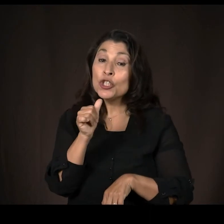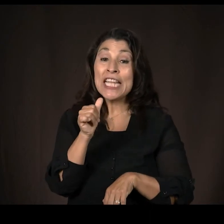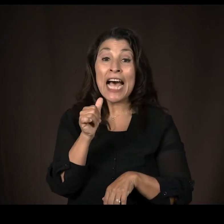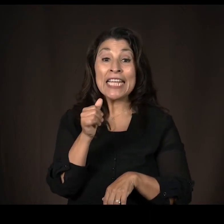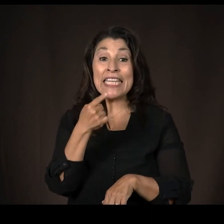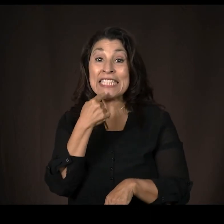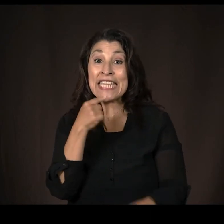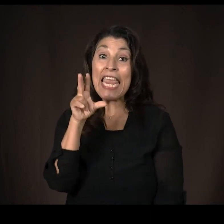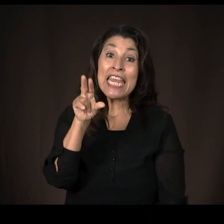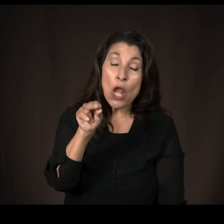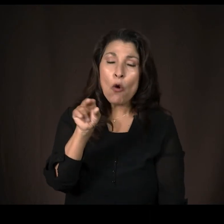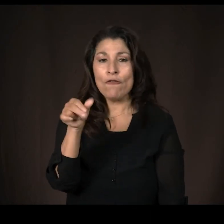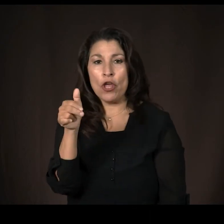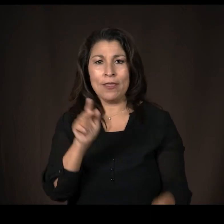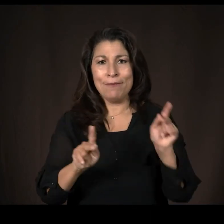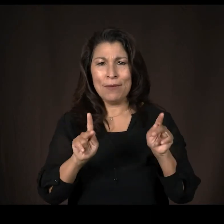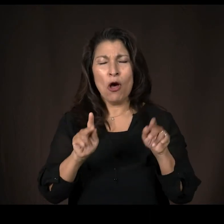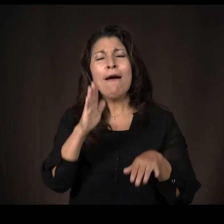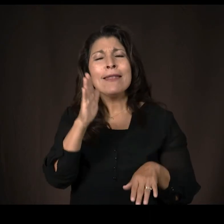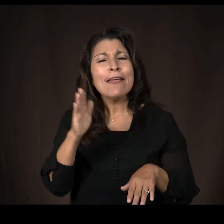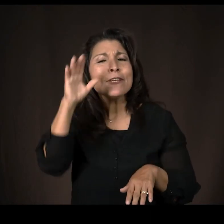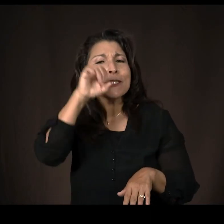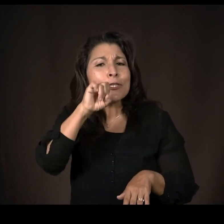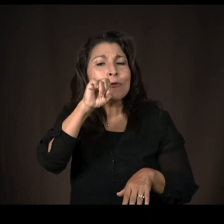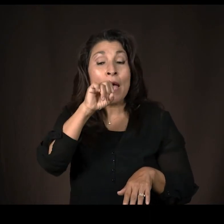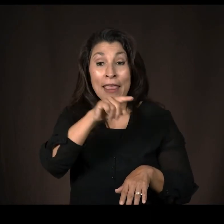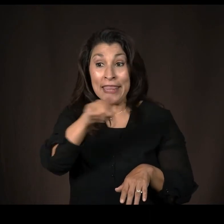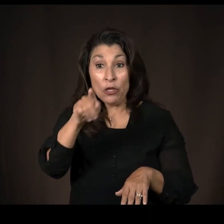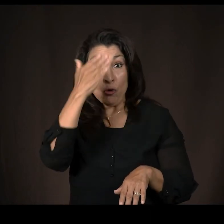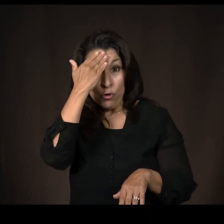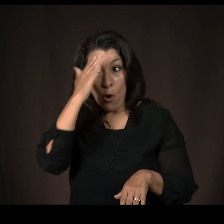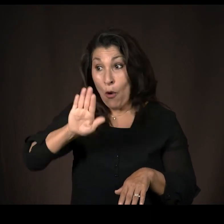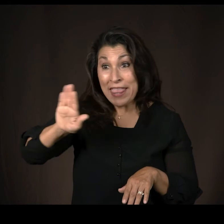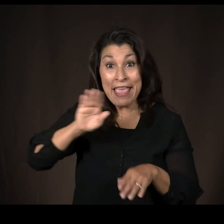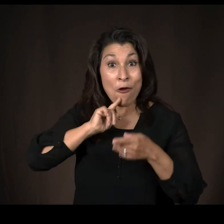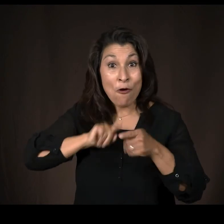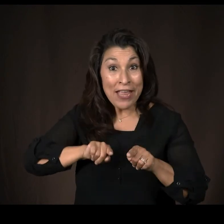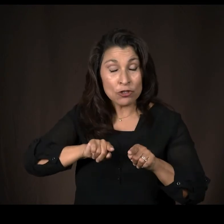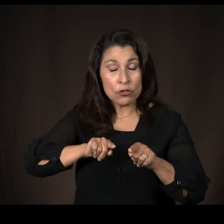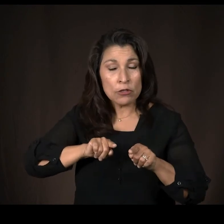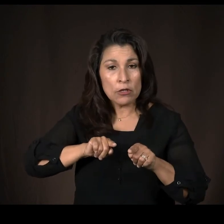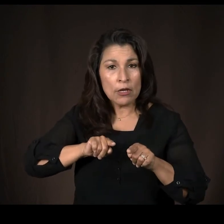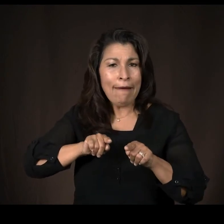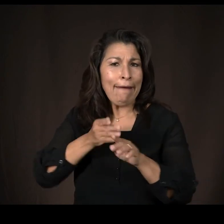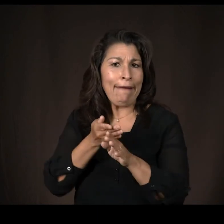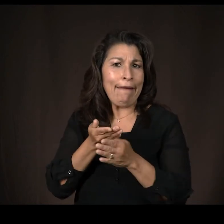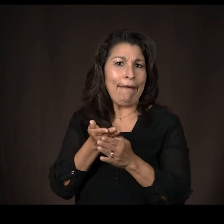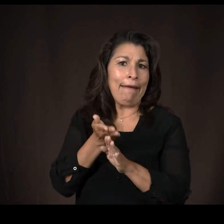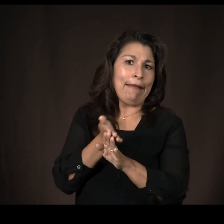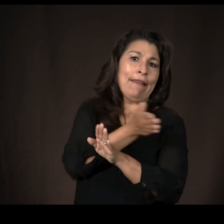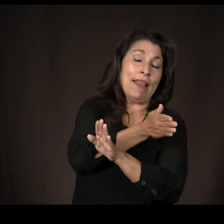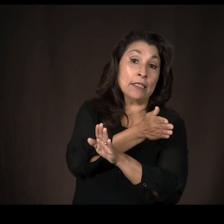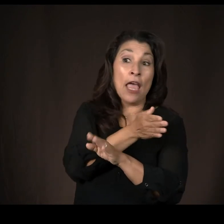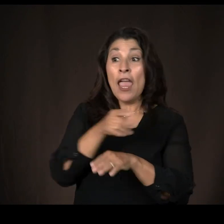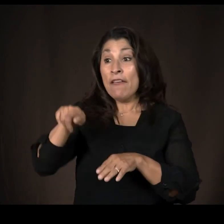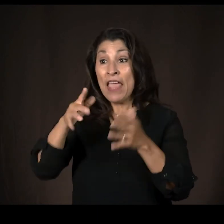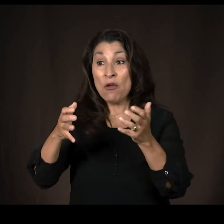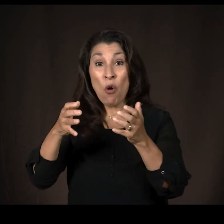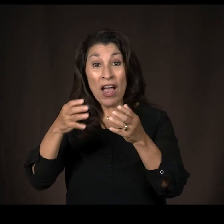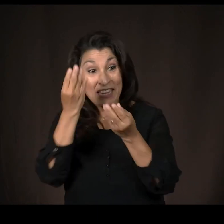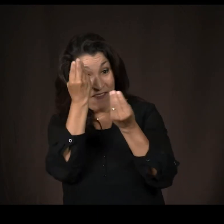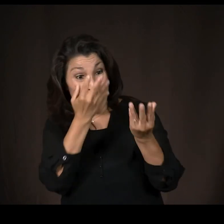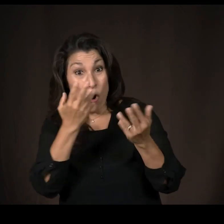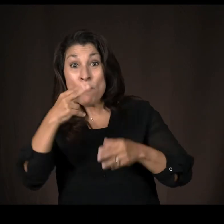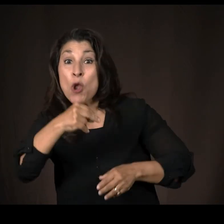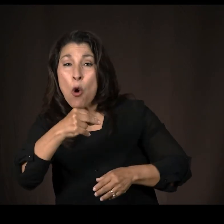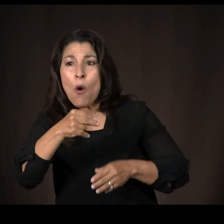no for other people. Never assume that you know their answer in advance. If they want to say no,